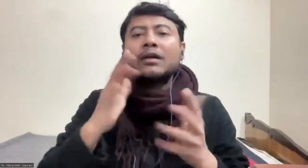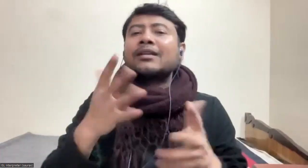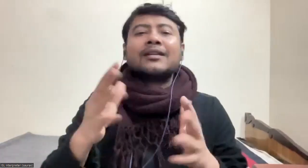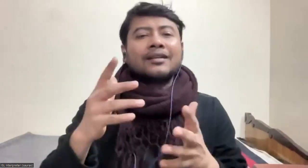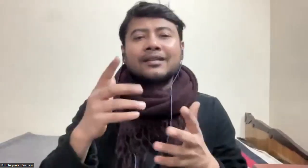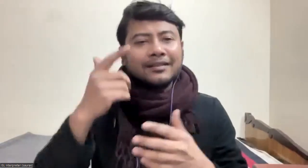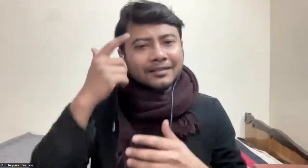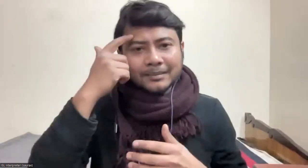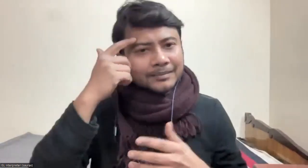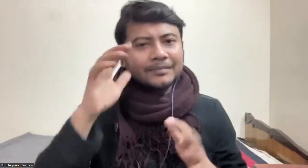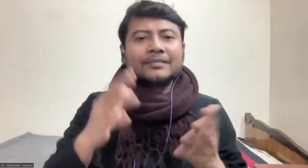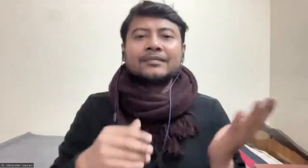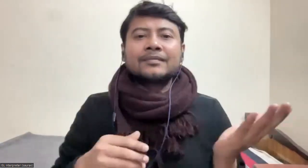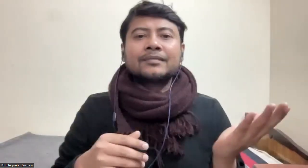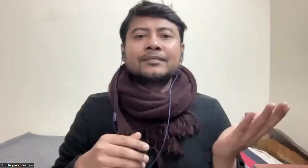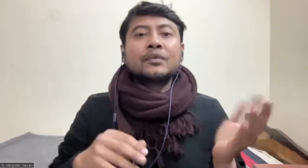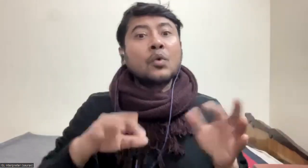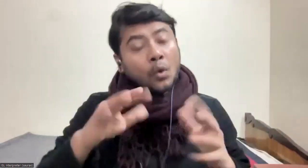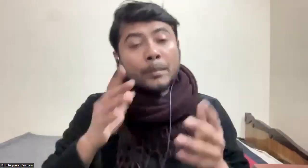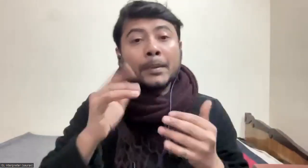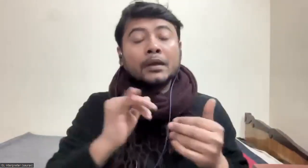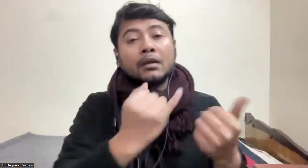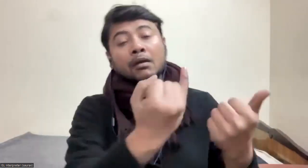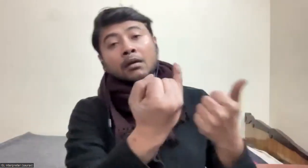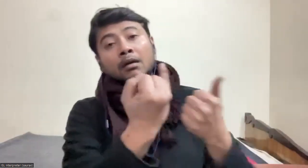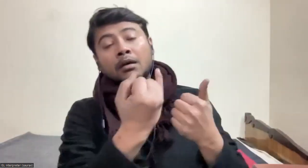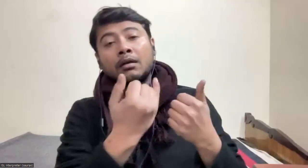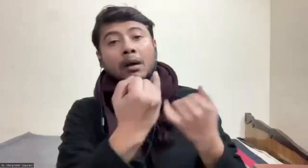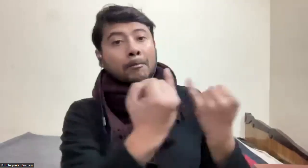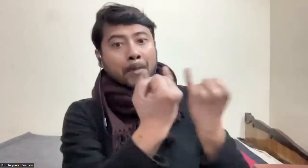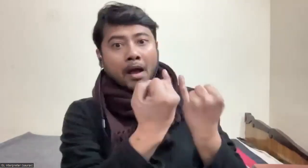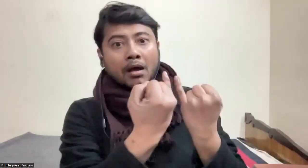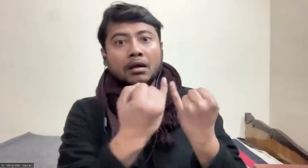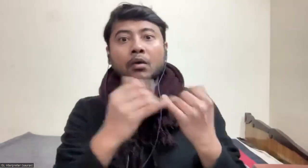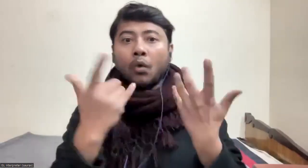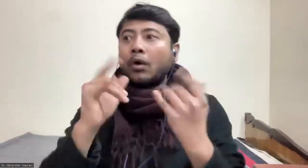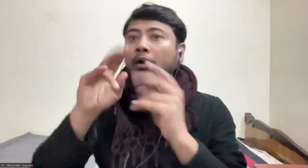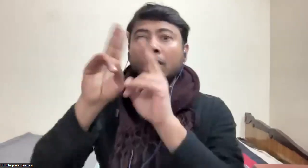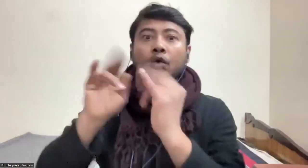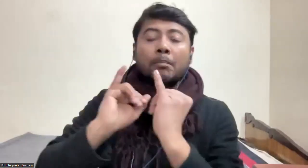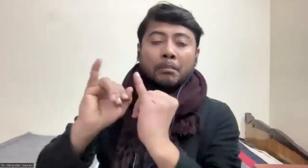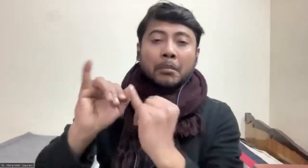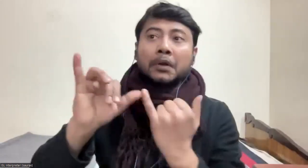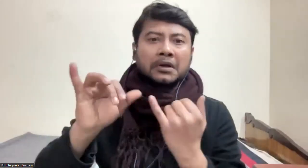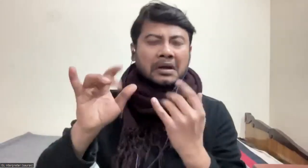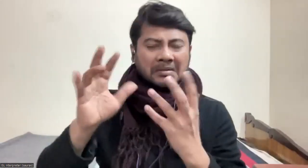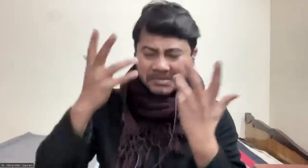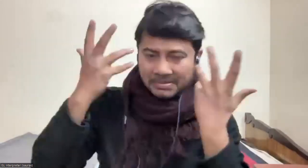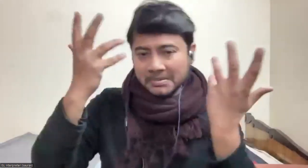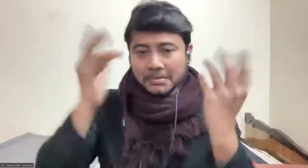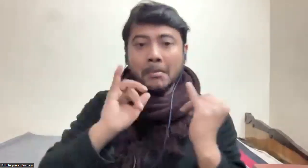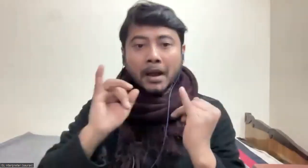any bad things about ISKCON or Krishna, then please politely move away from such